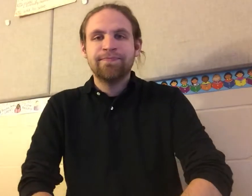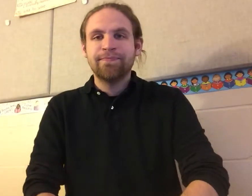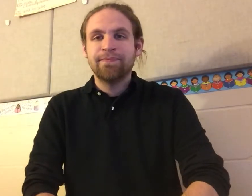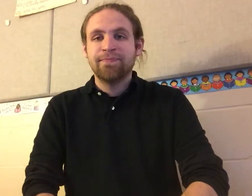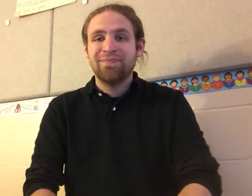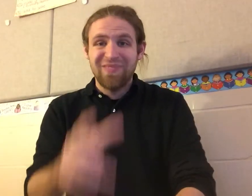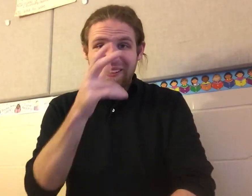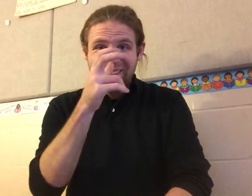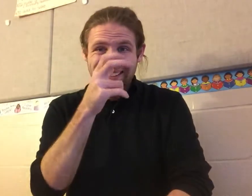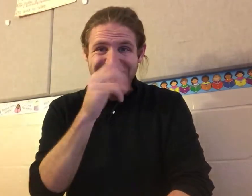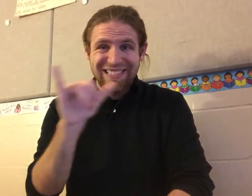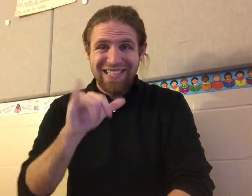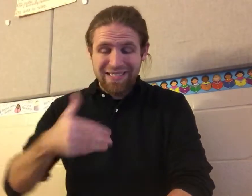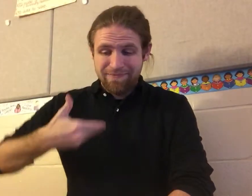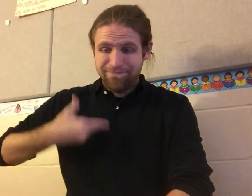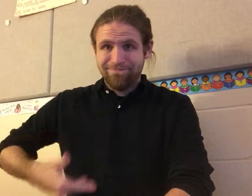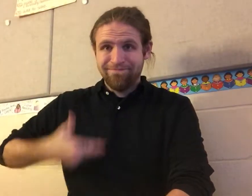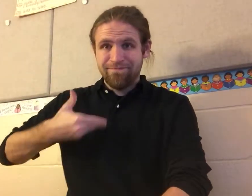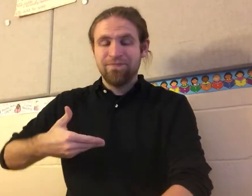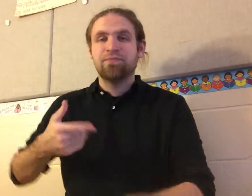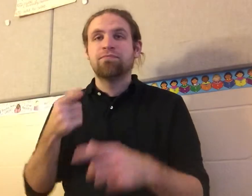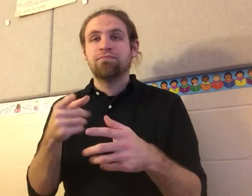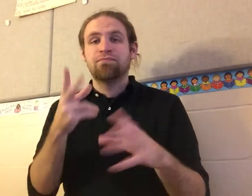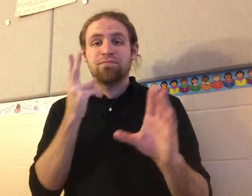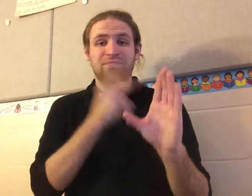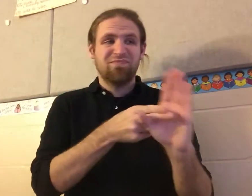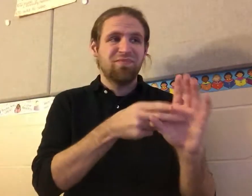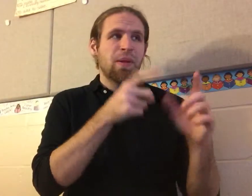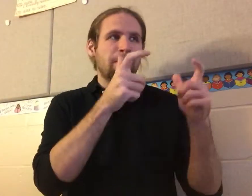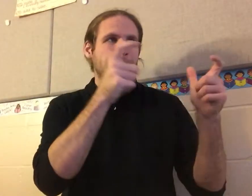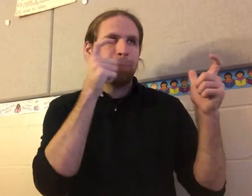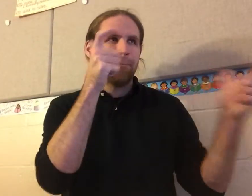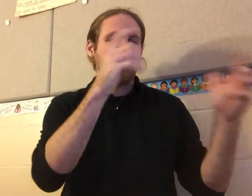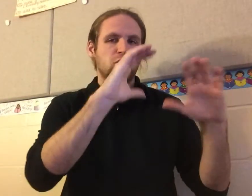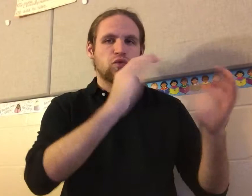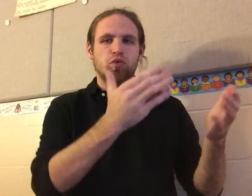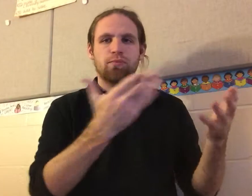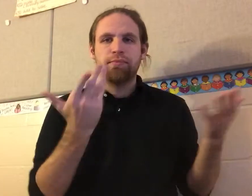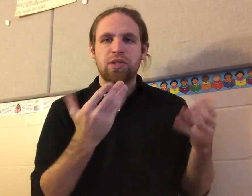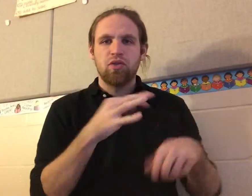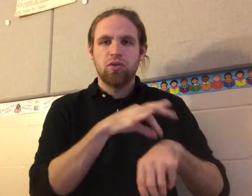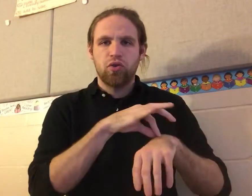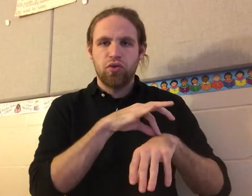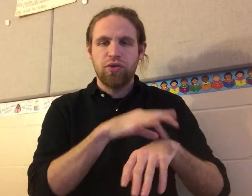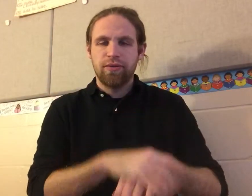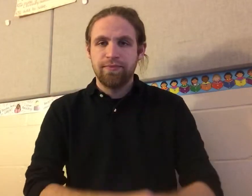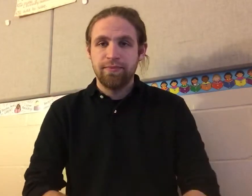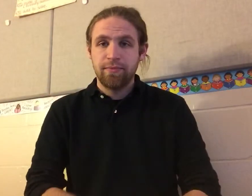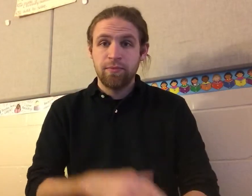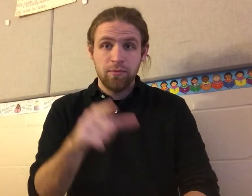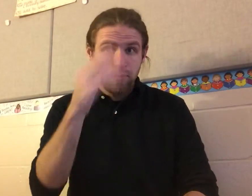Flies, like me, belong to the largest group of animals on Earth. Who knows which group is the